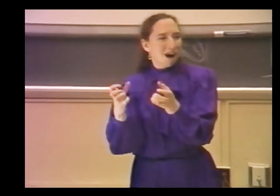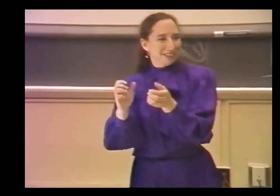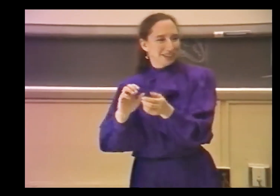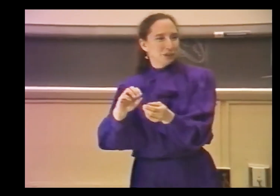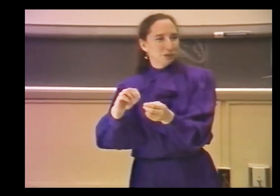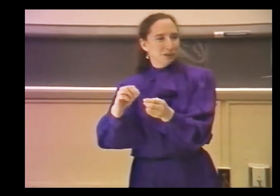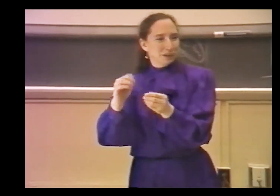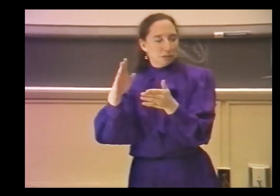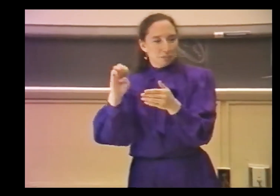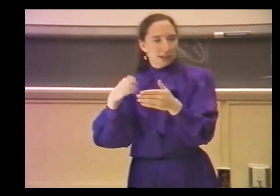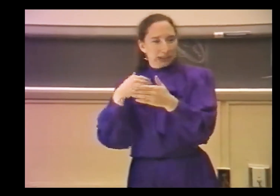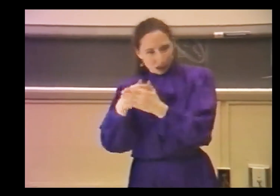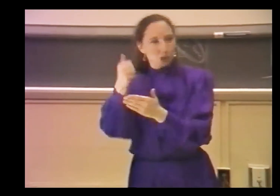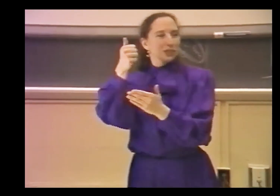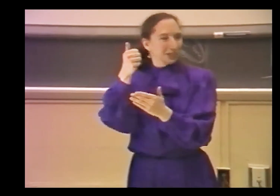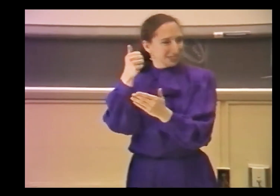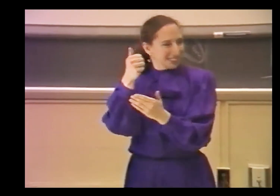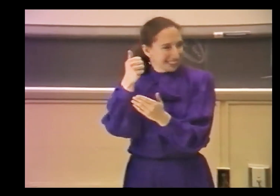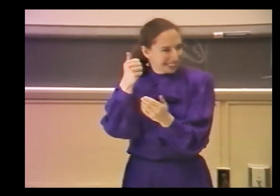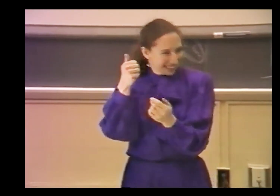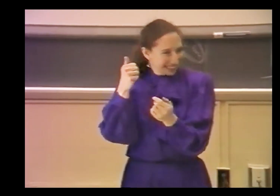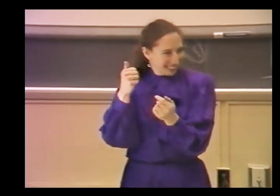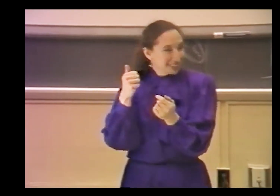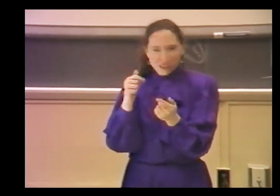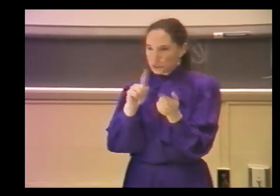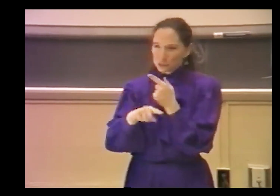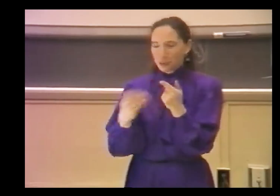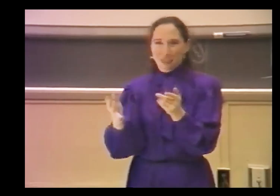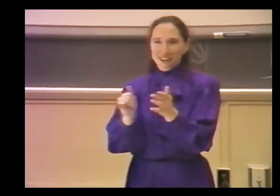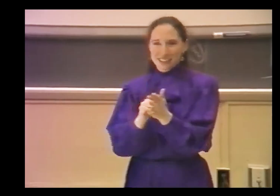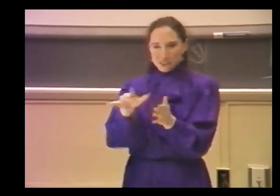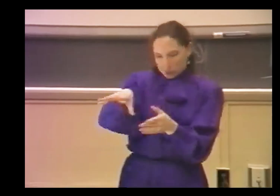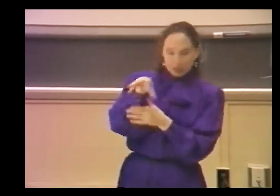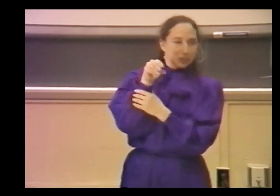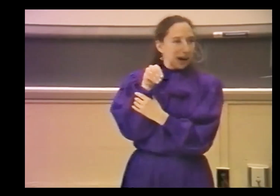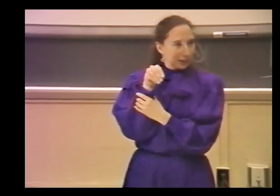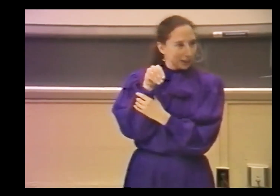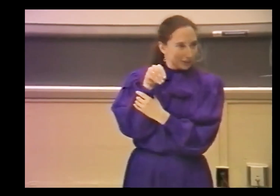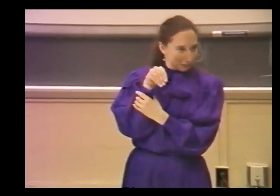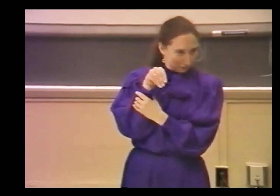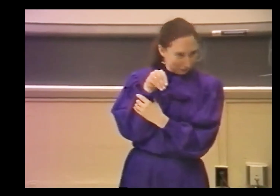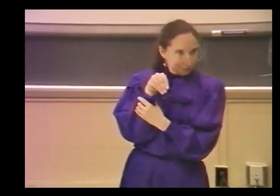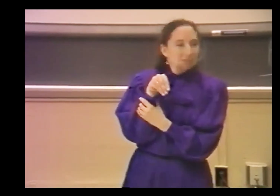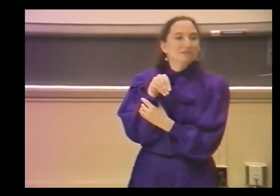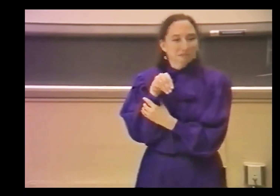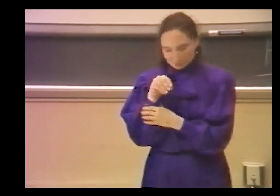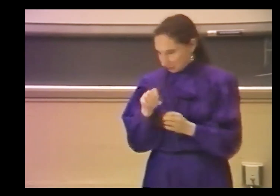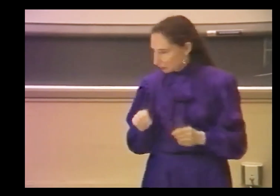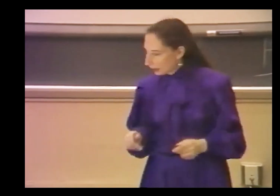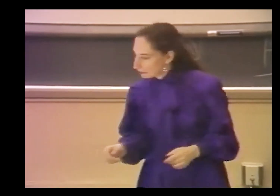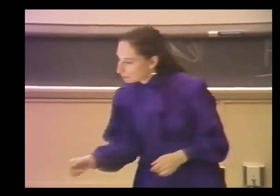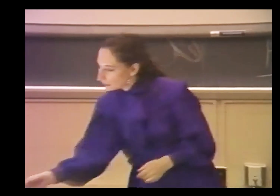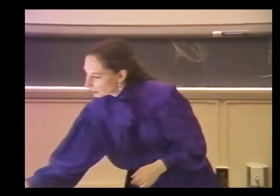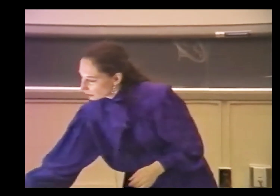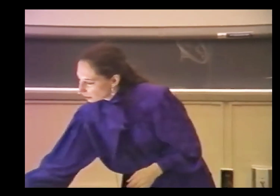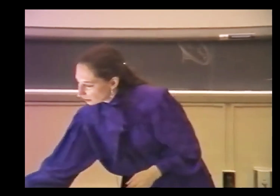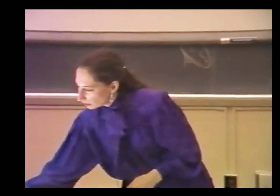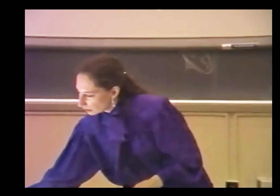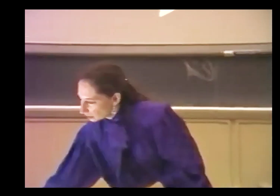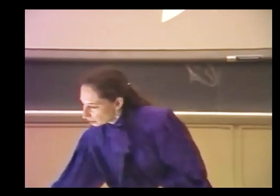want to be closer to the thing that's doing the attracting. Okay? All